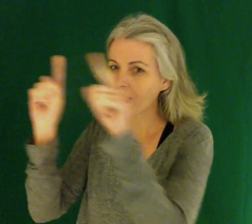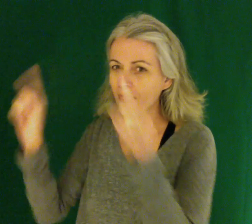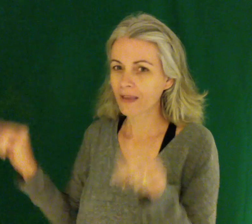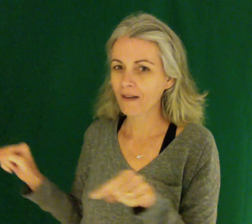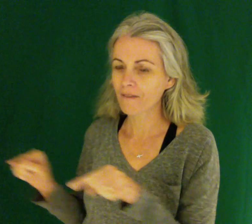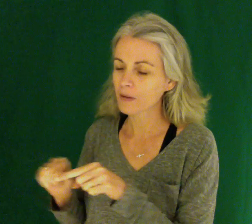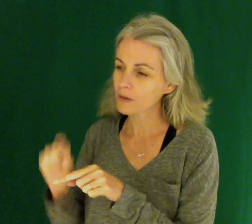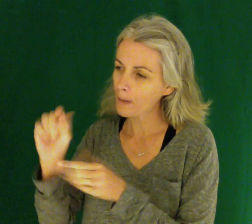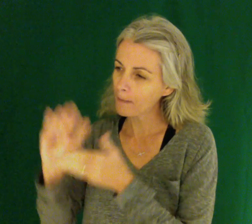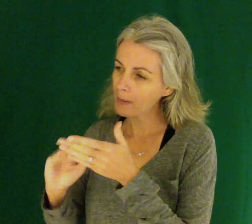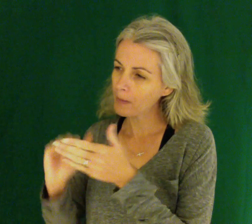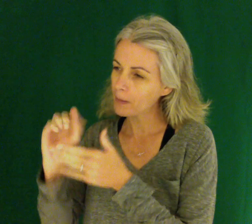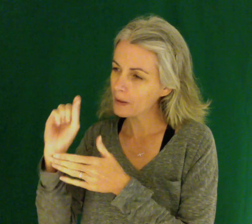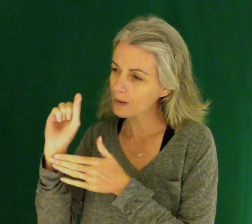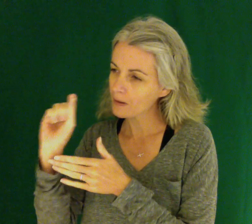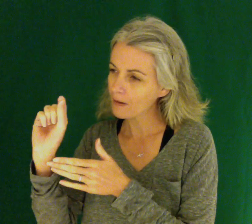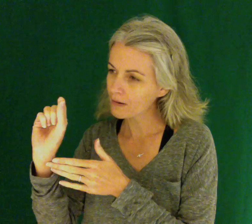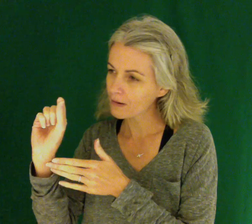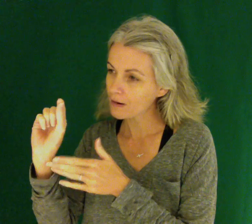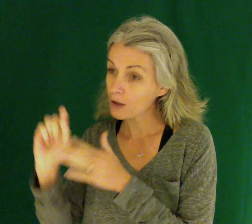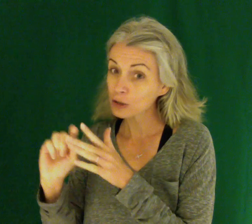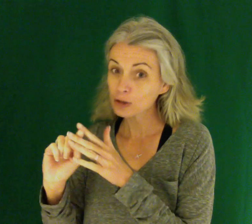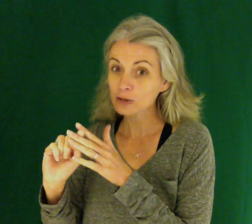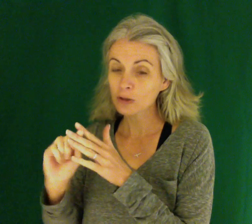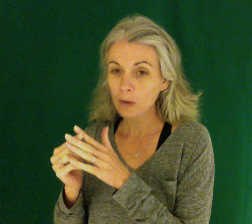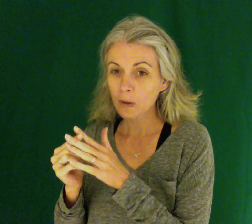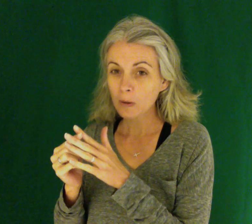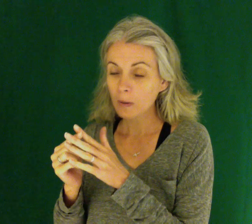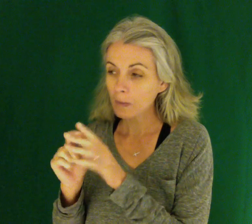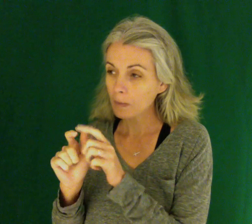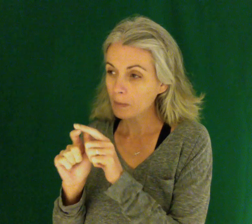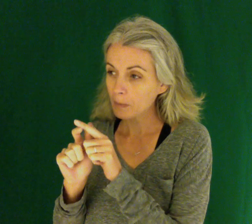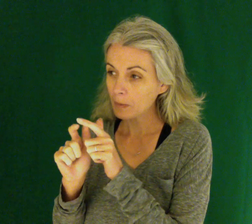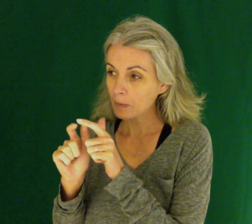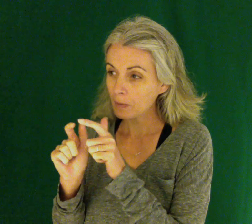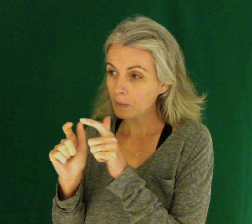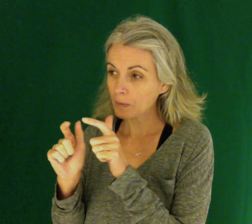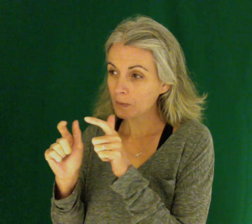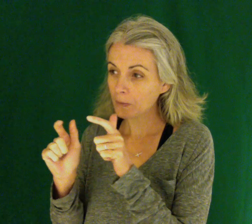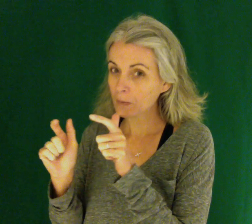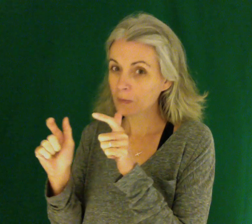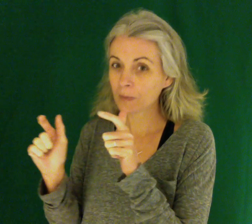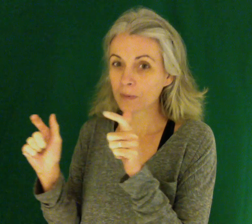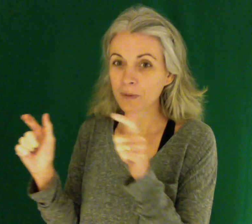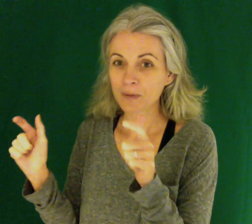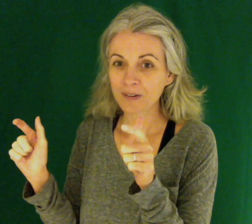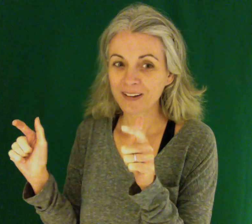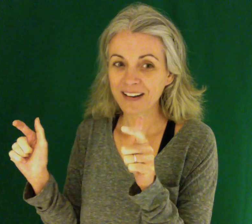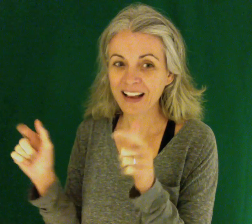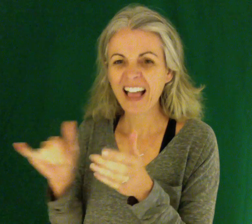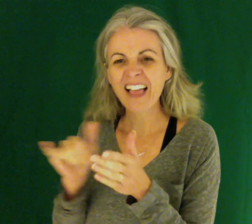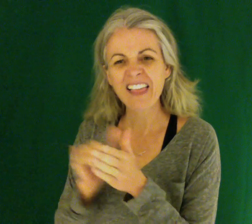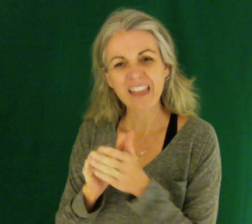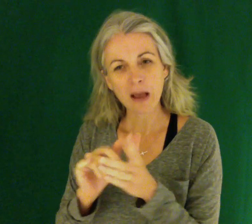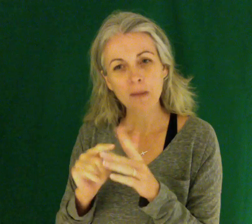from that minute beginning, it expands. And that begins with something